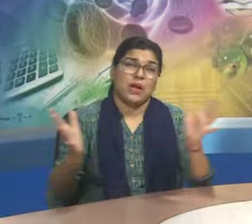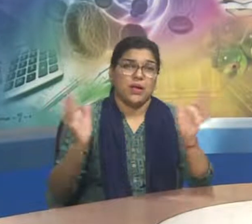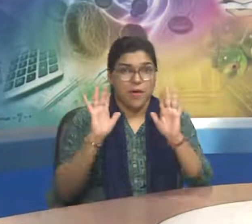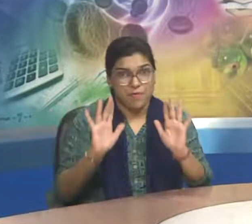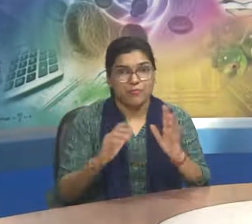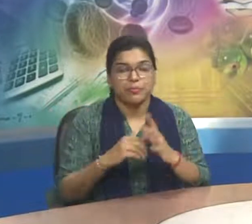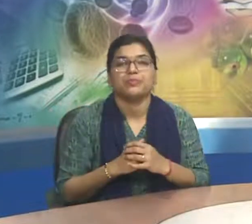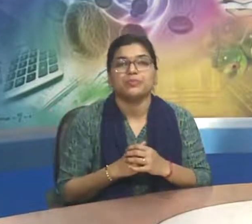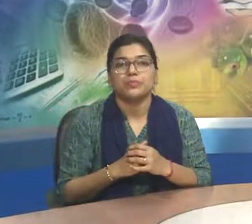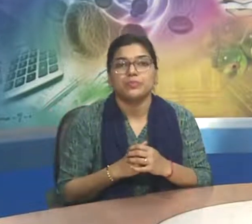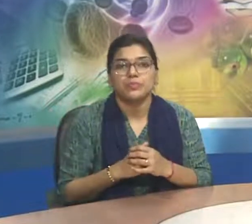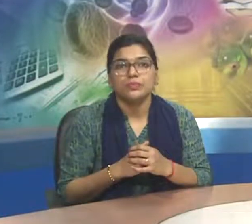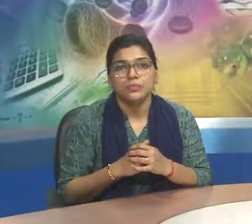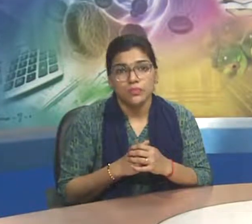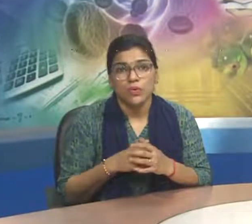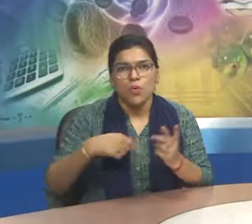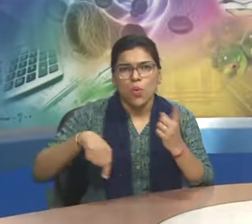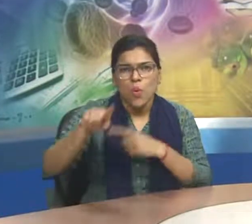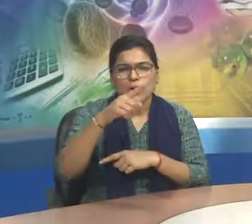These are so minute that